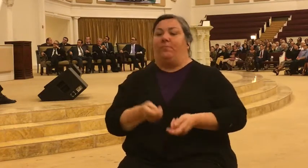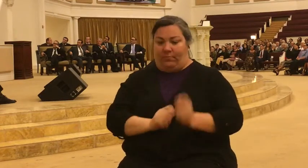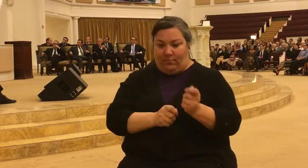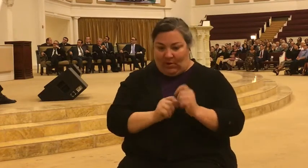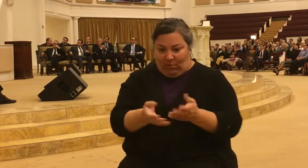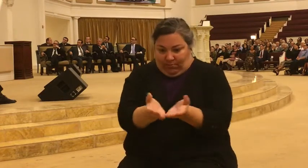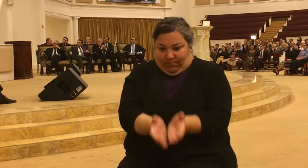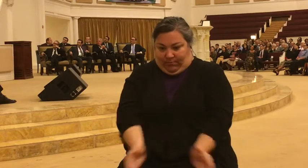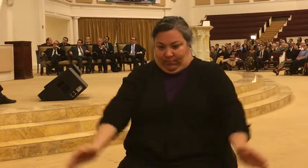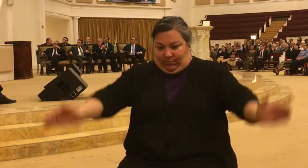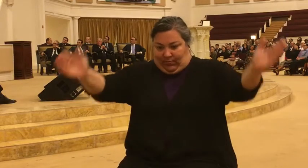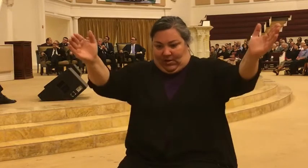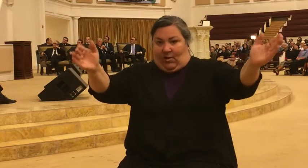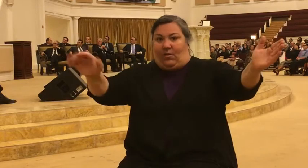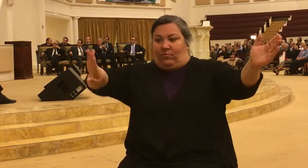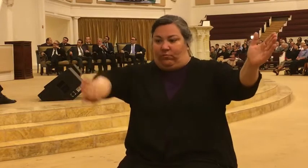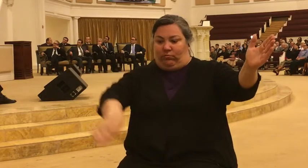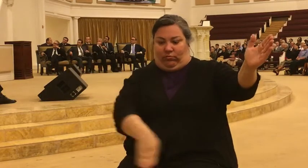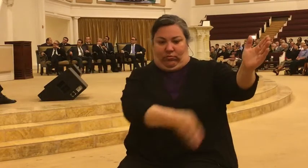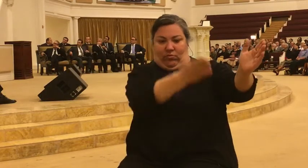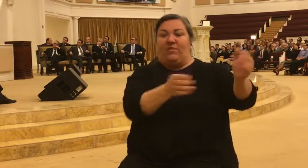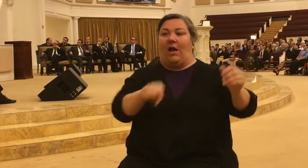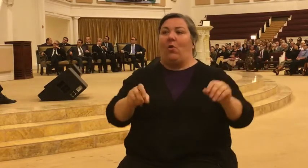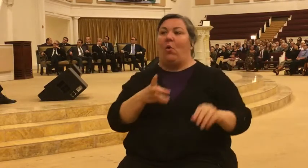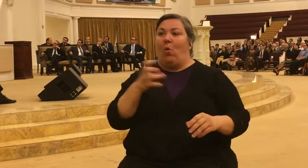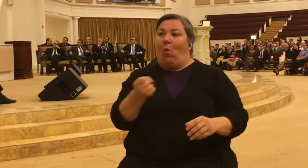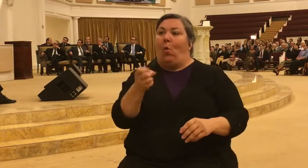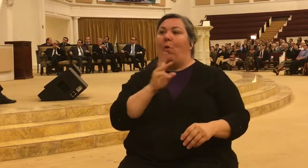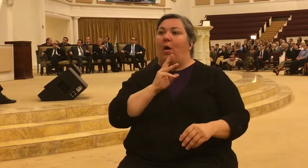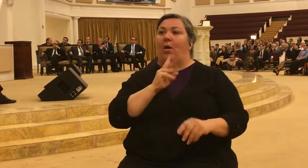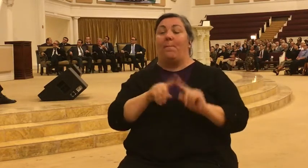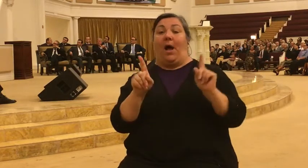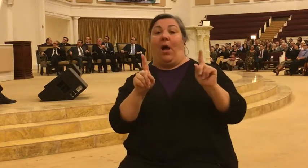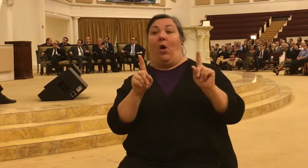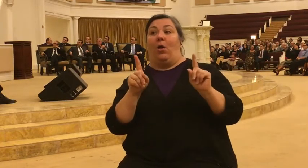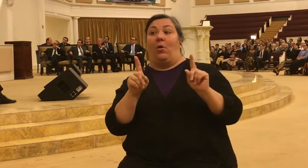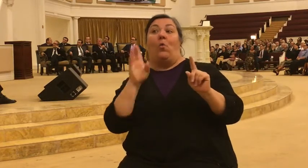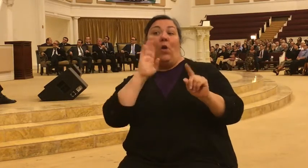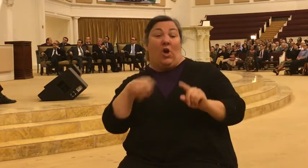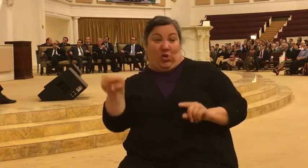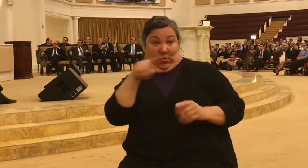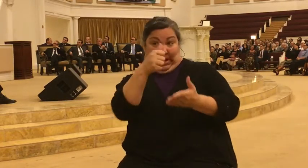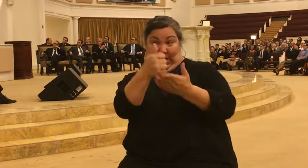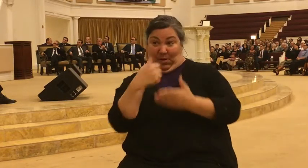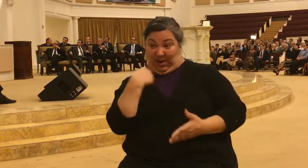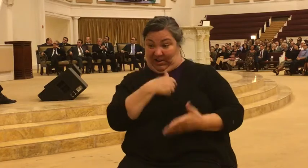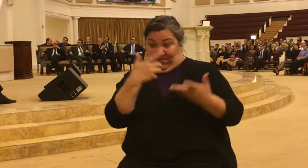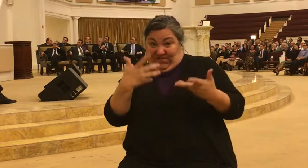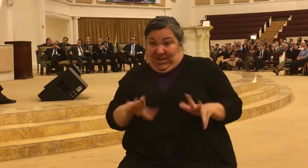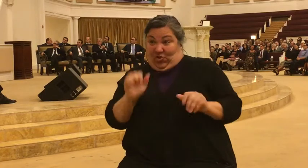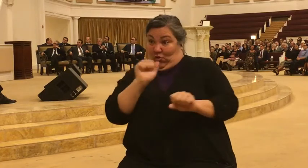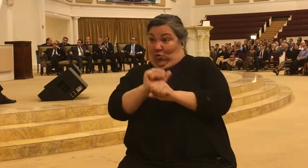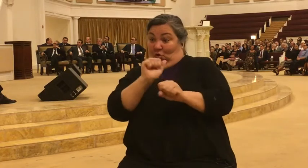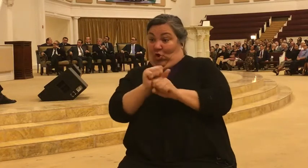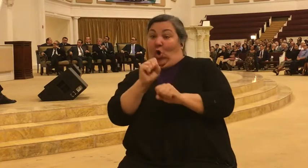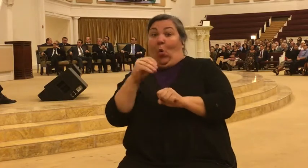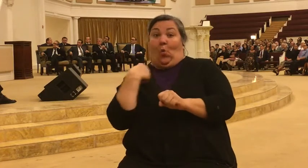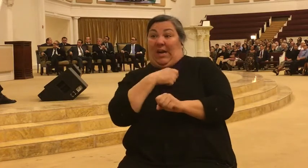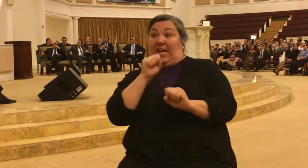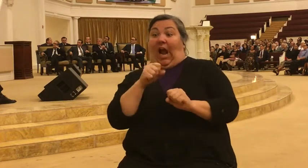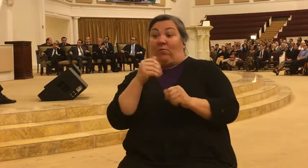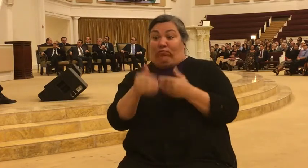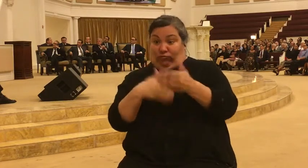block, to pour a concrete slab. The question is, will you partner with us? Will you help us get this finished so we can move on to the